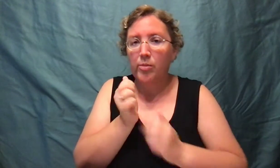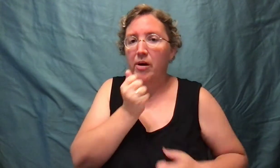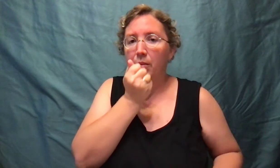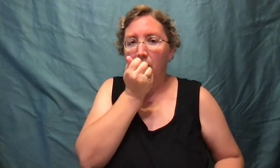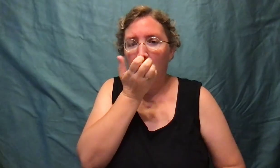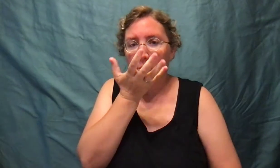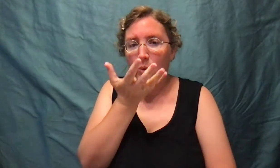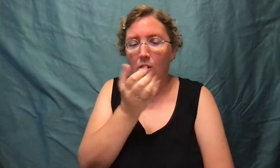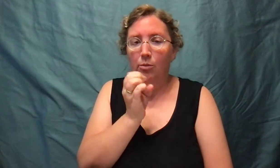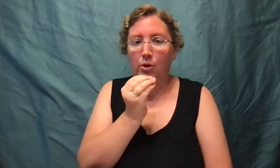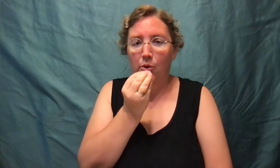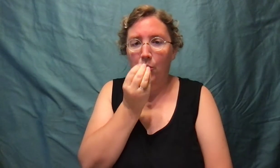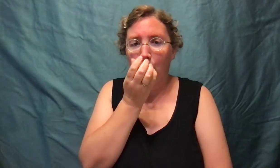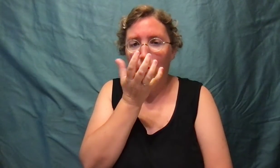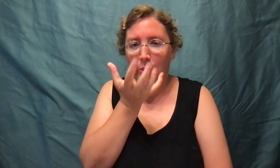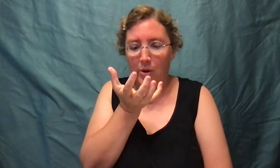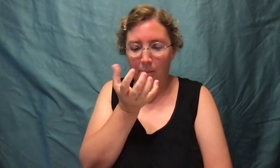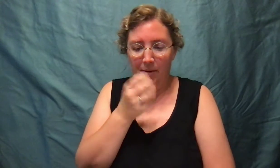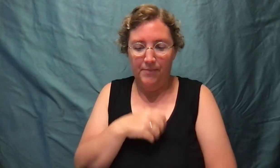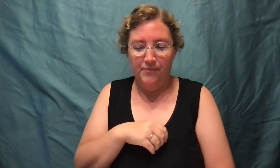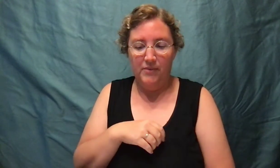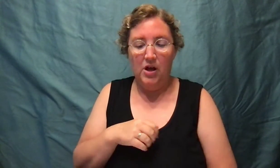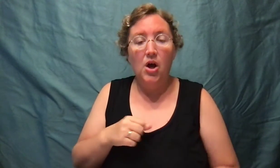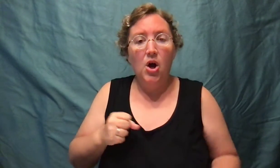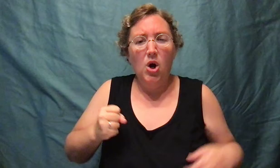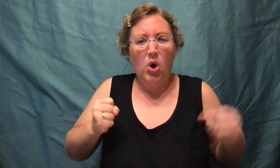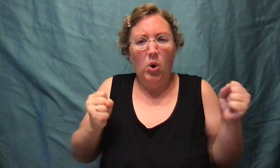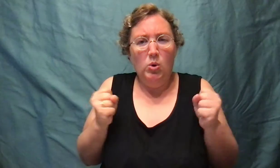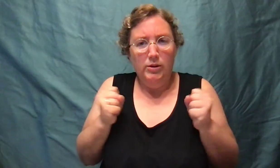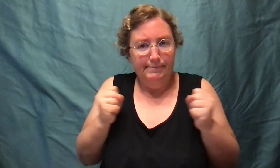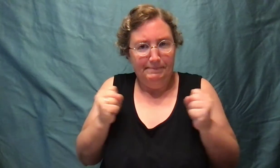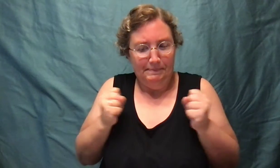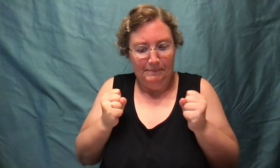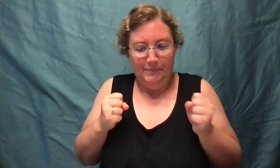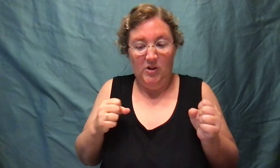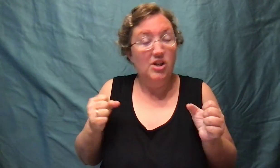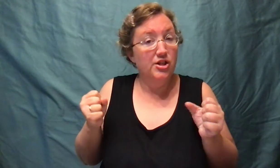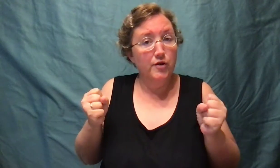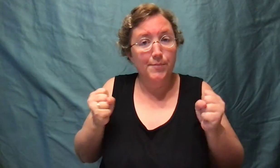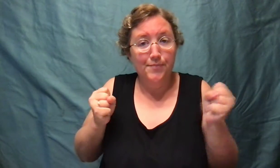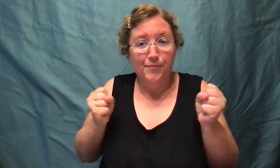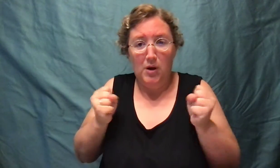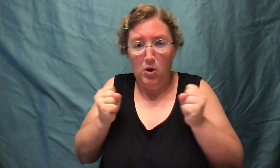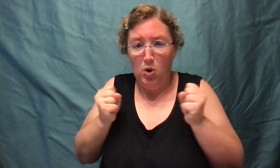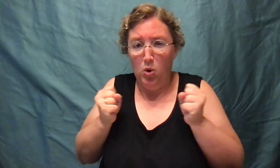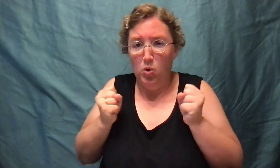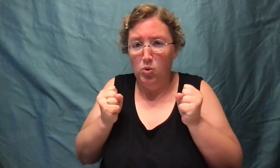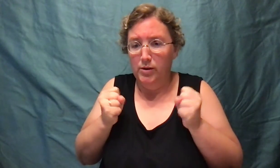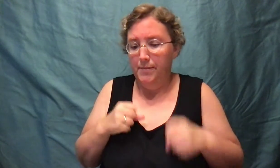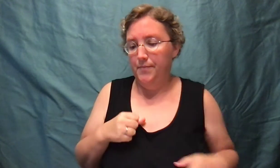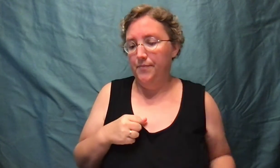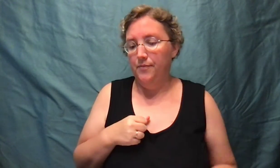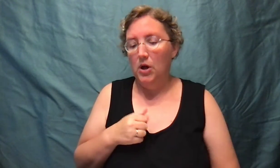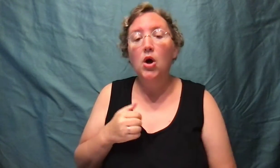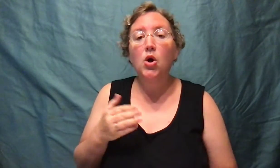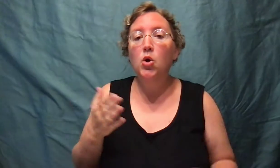up. Warm. Warm. Cold, you shiver. Cold.